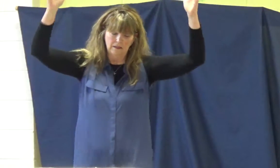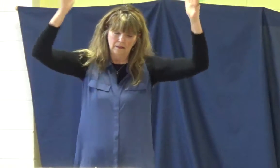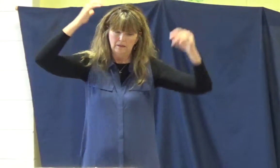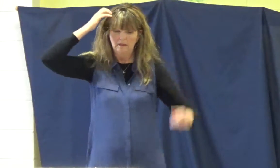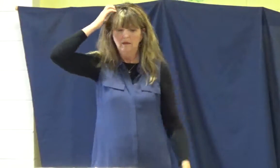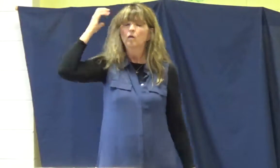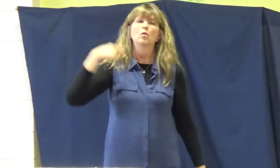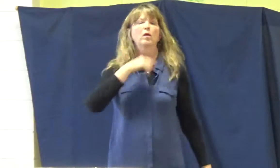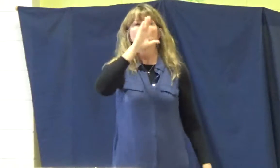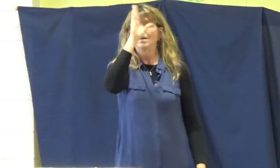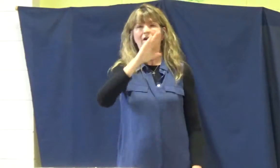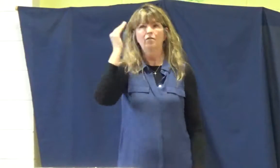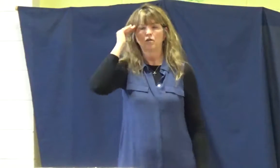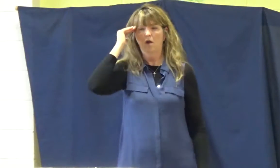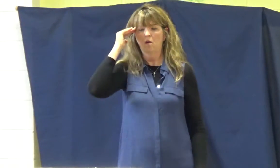Right? Praise the Lord.